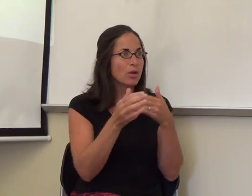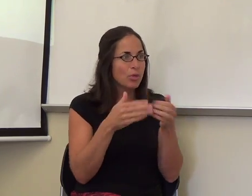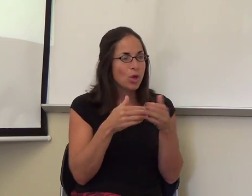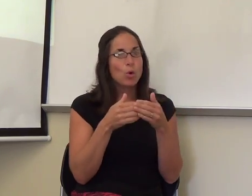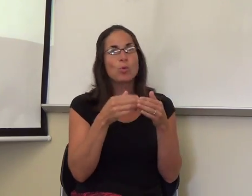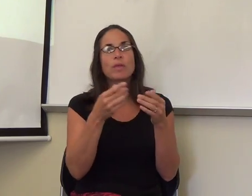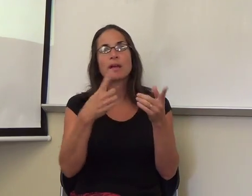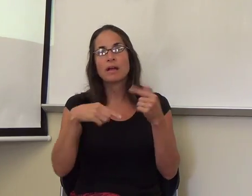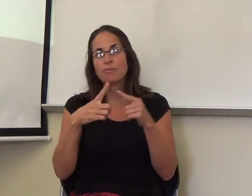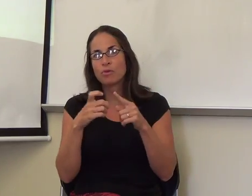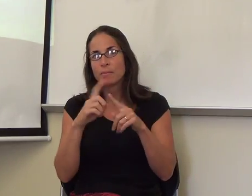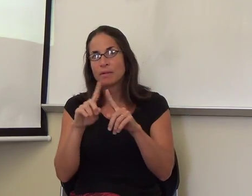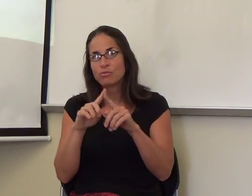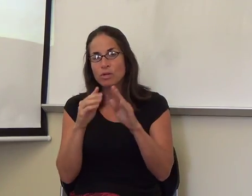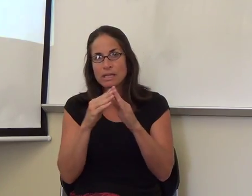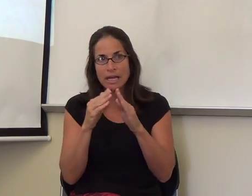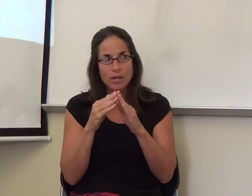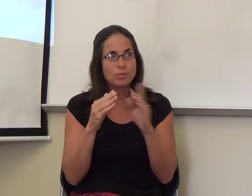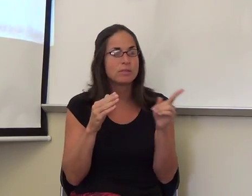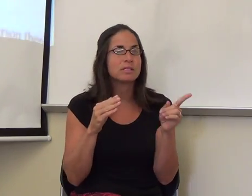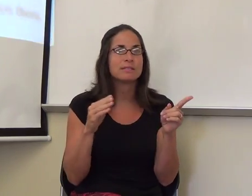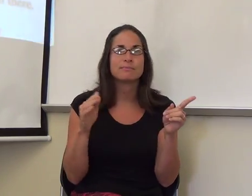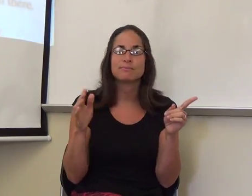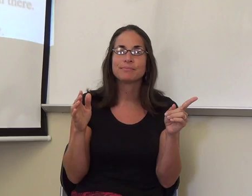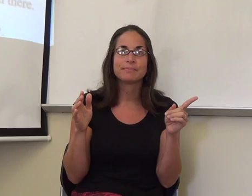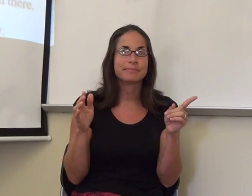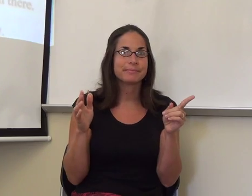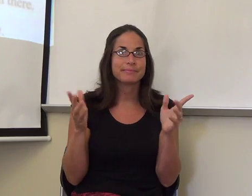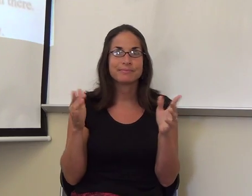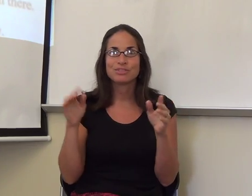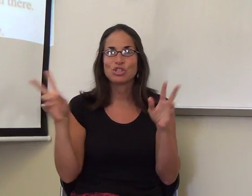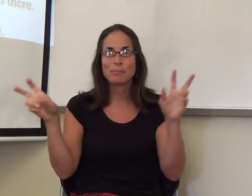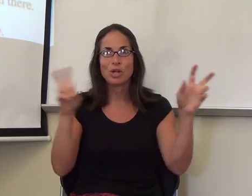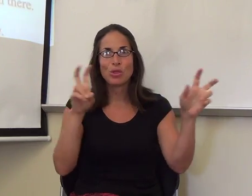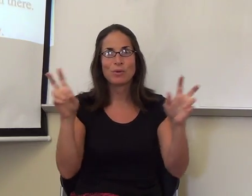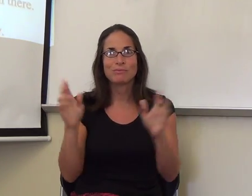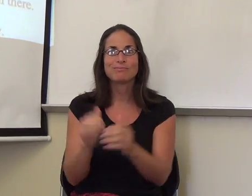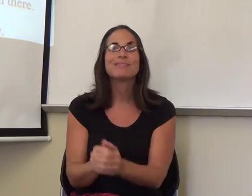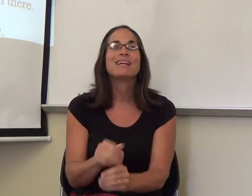towns. Everybody goes somewhere else. On the third part, can